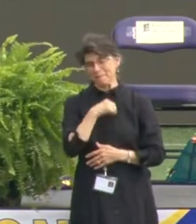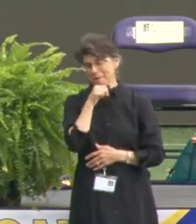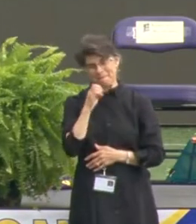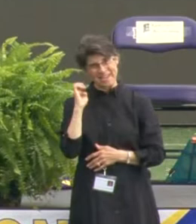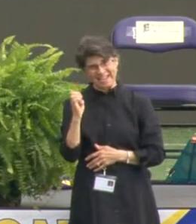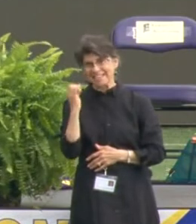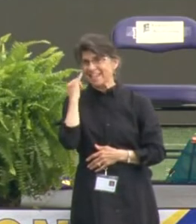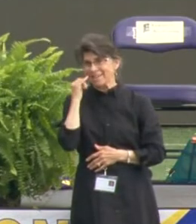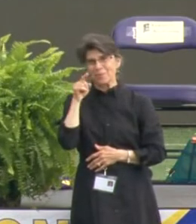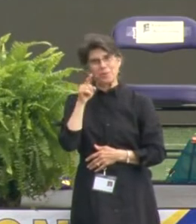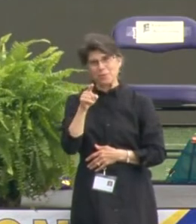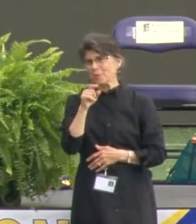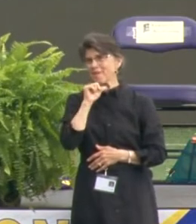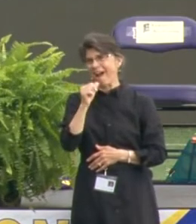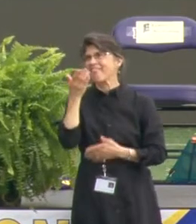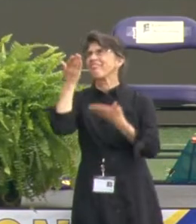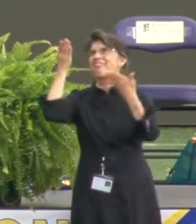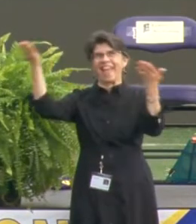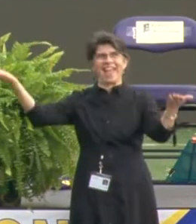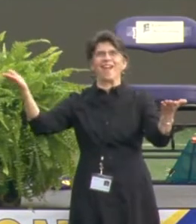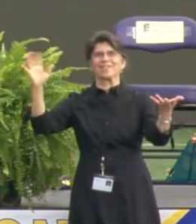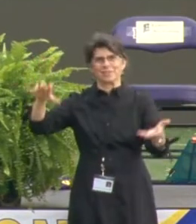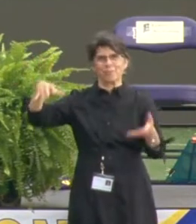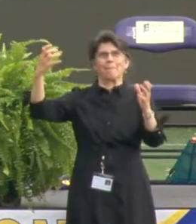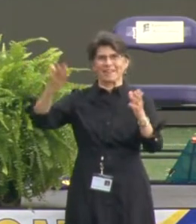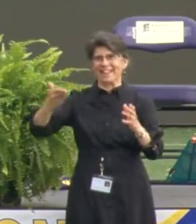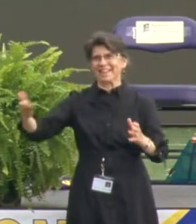all weren't out there disrupting things.